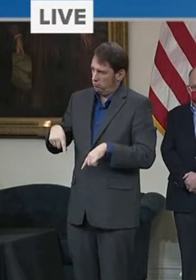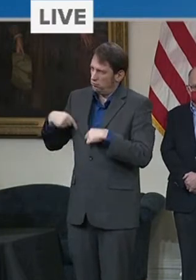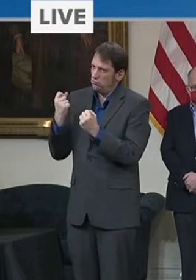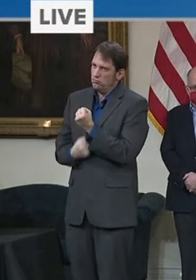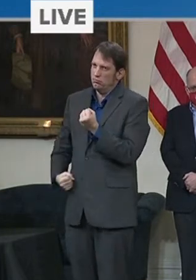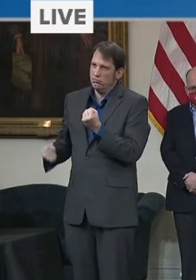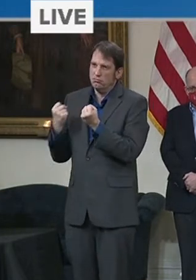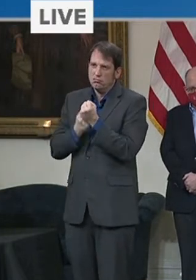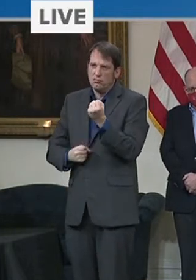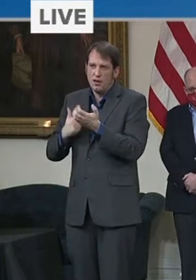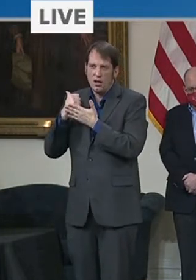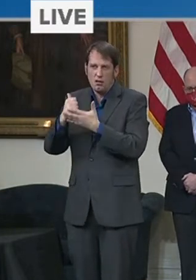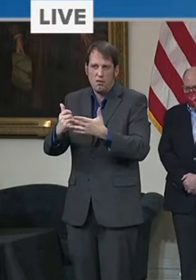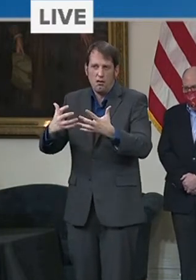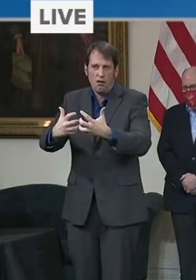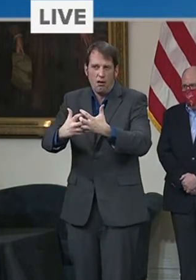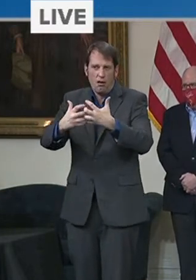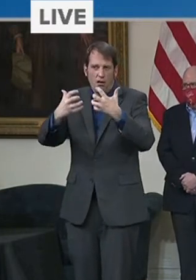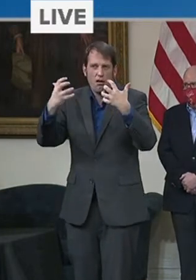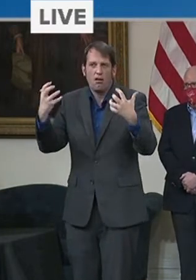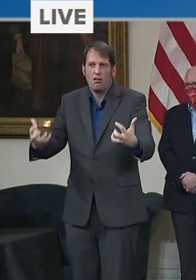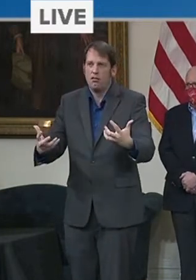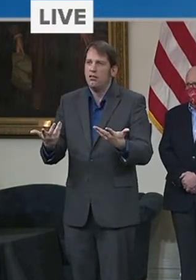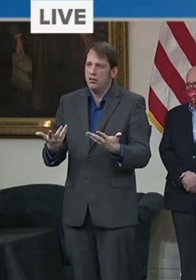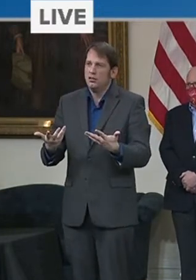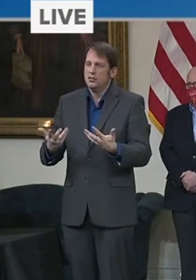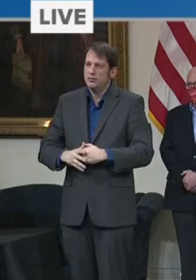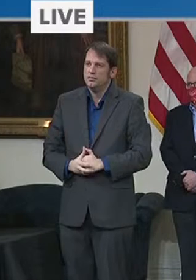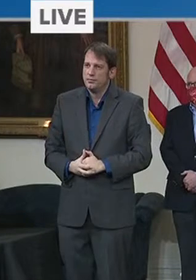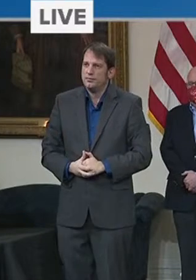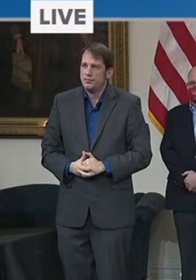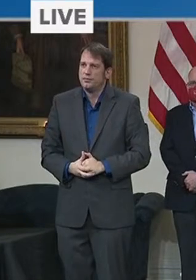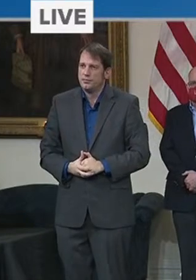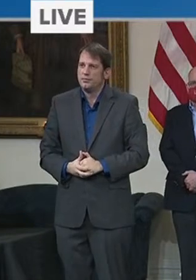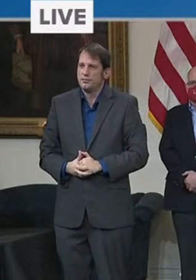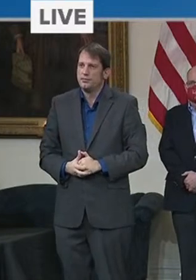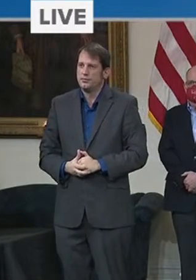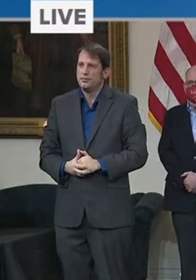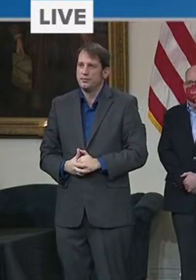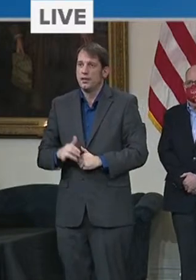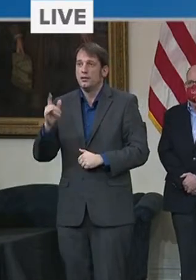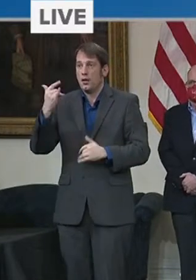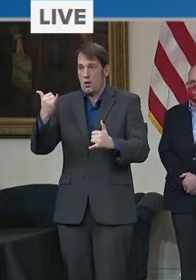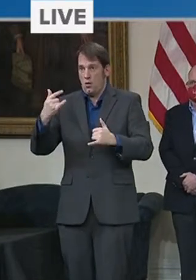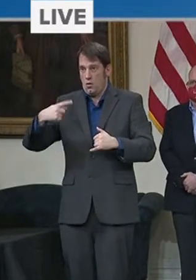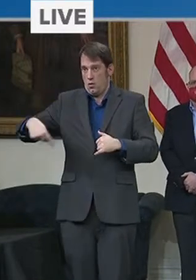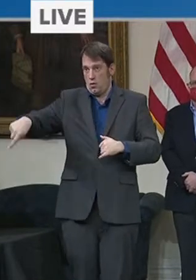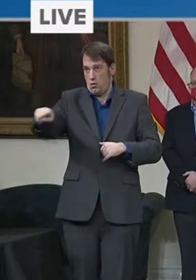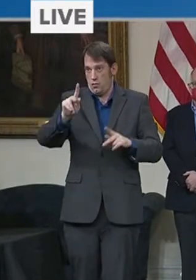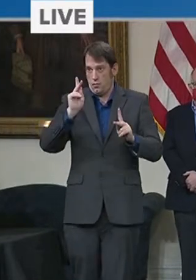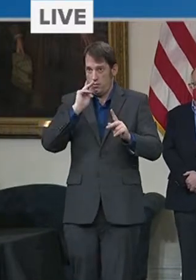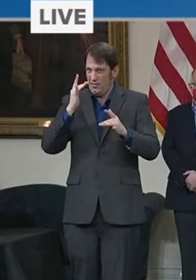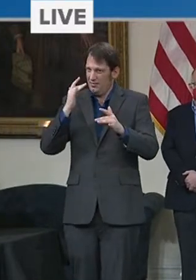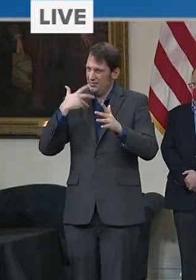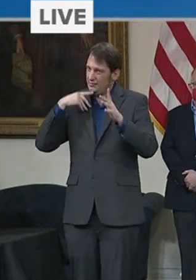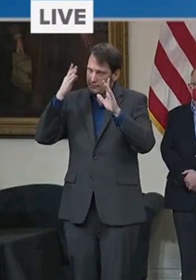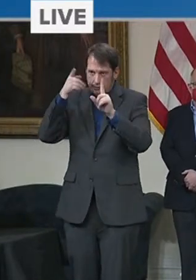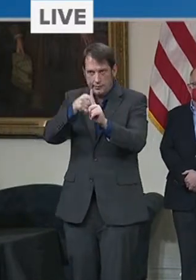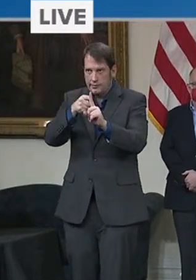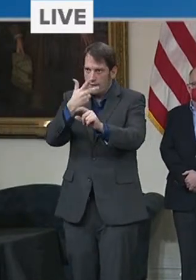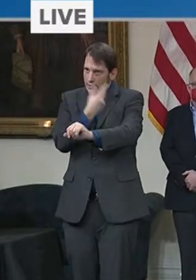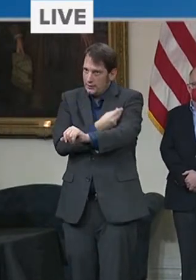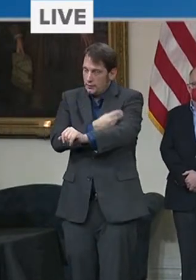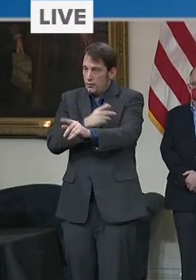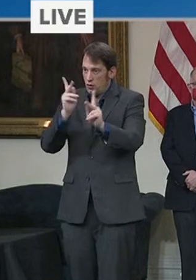They are vaccinating individuals who are currently eligible in each jurisdiction in Maryland. Hospitals